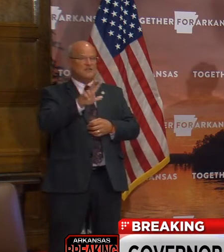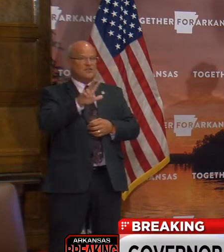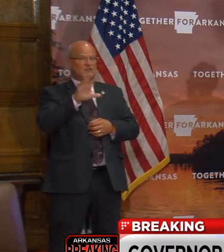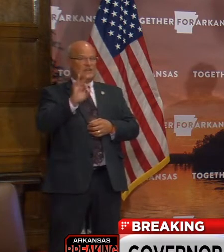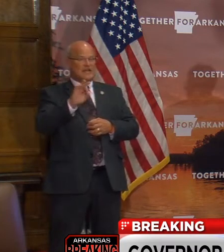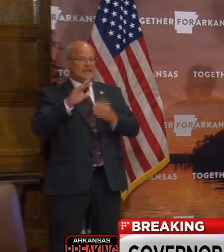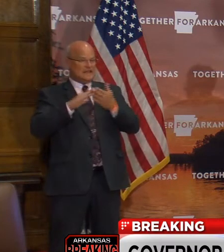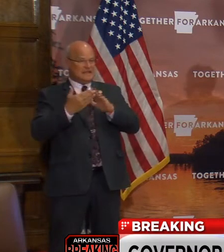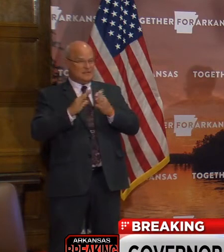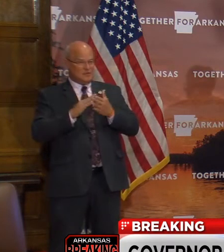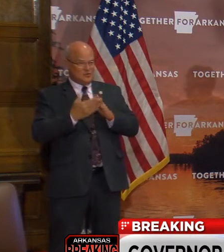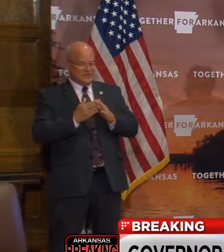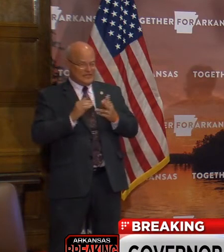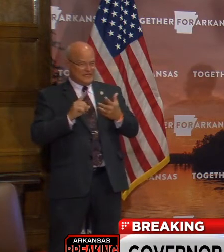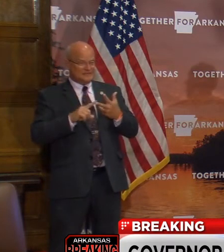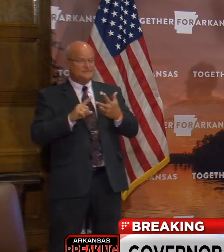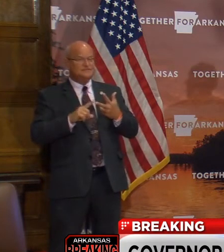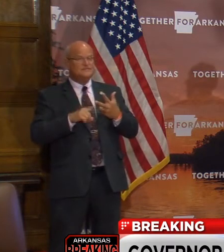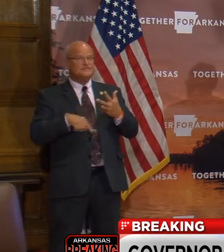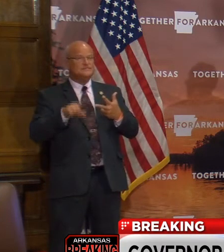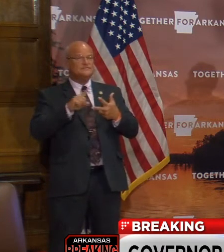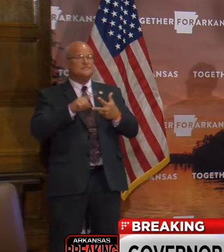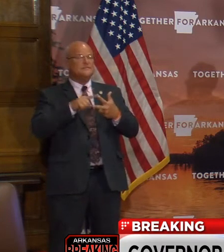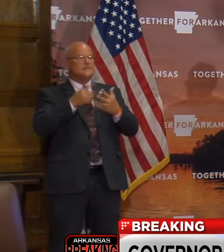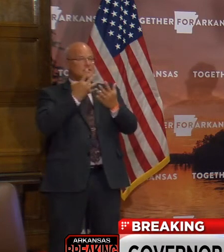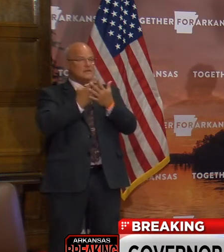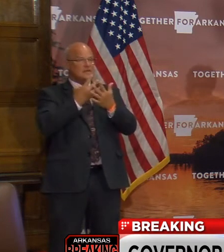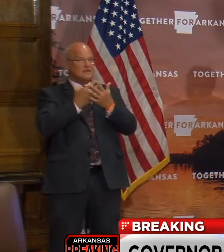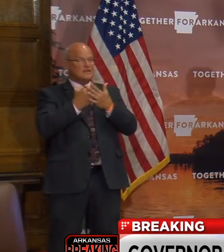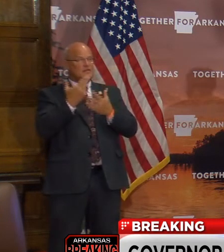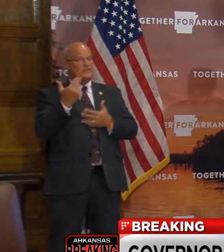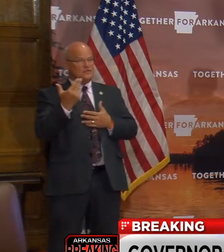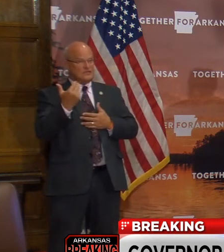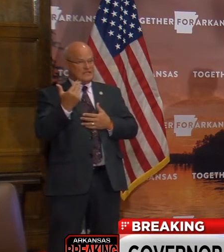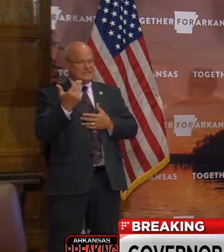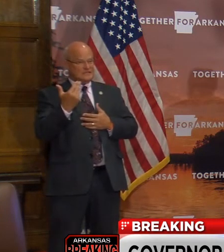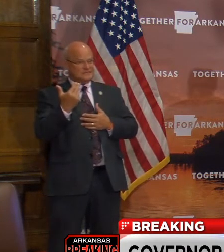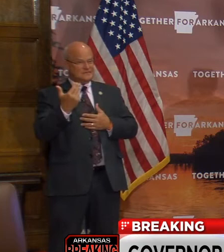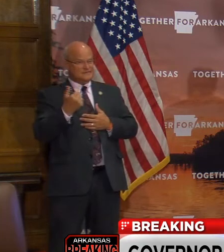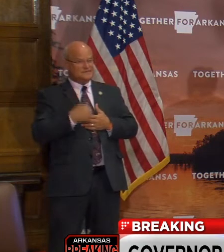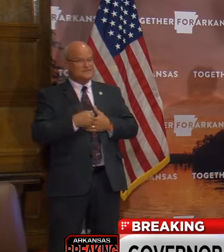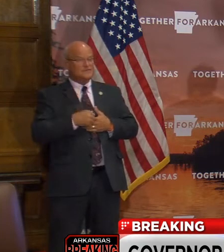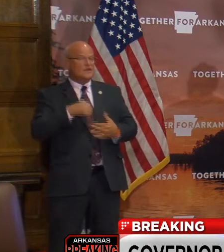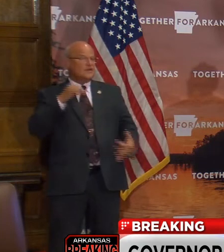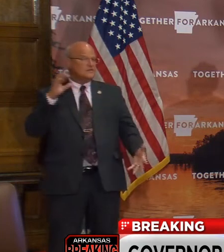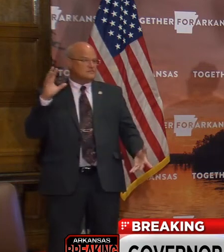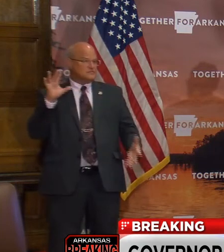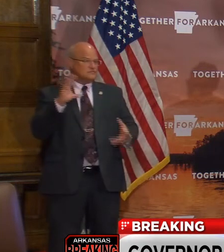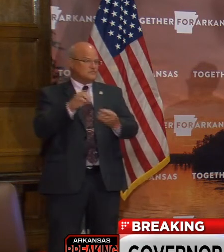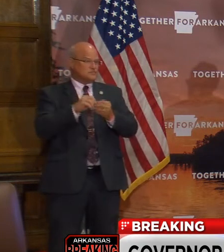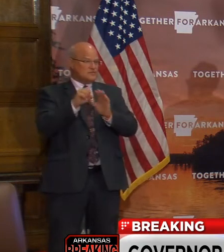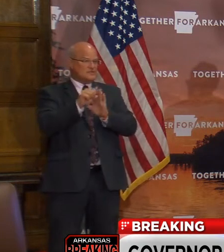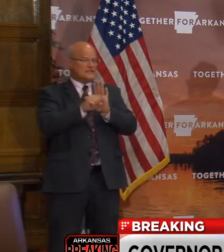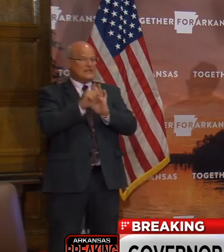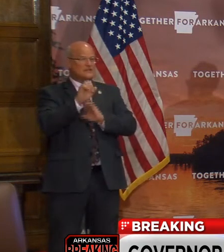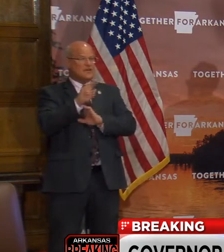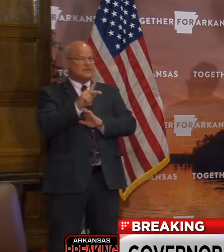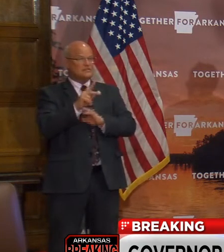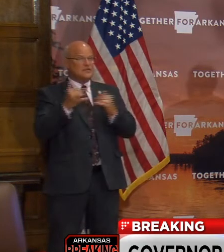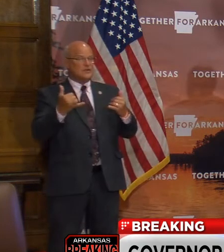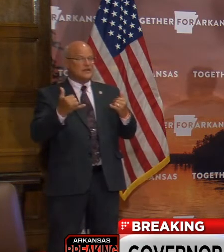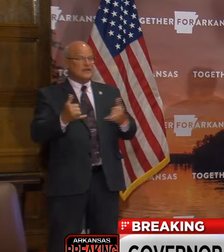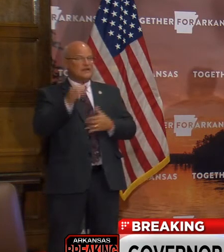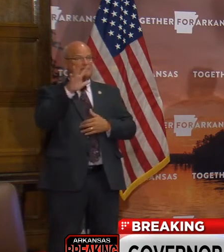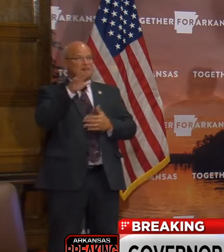639 community cases. Correctional cases were 13. Total cases in the state of Arkansas are